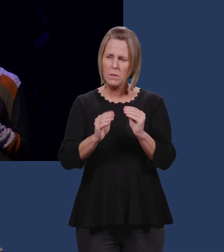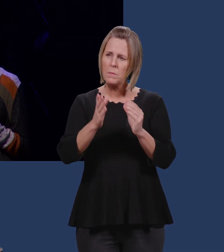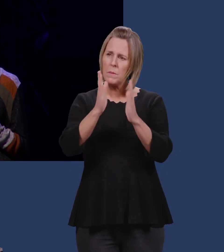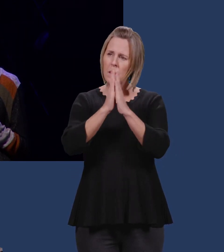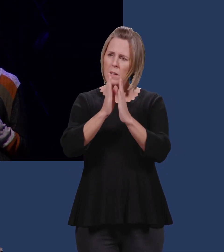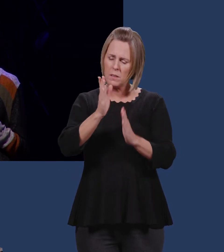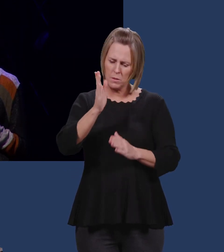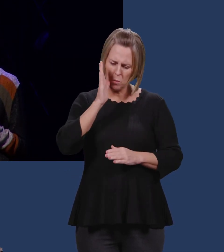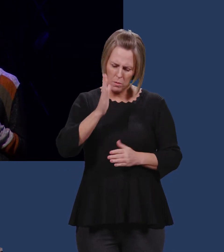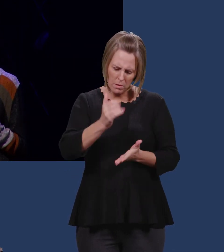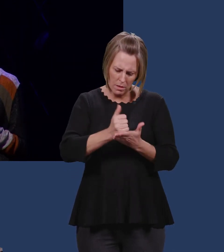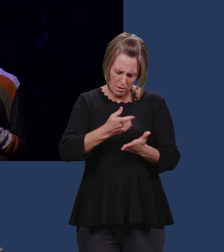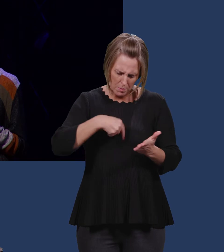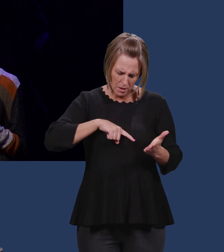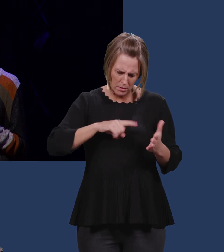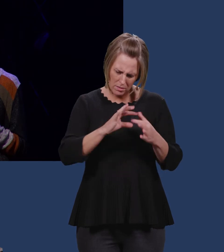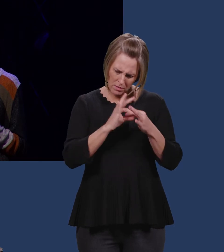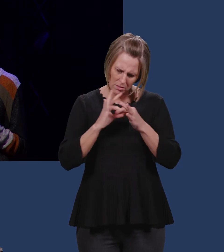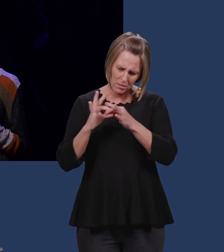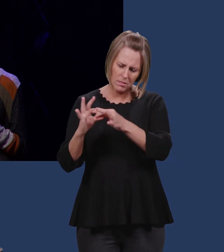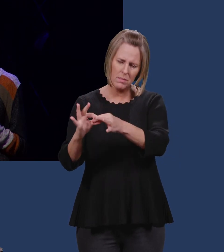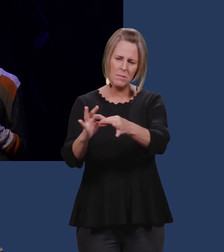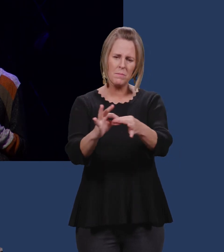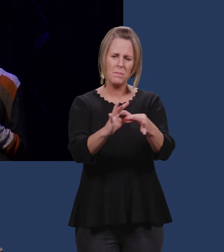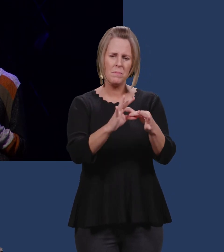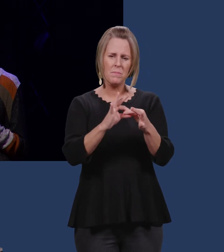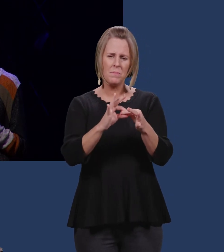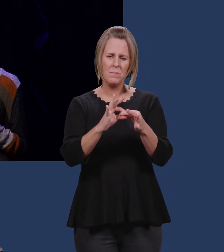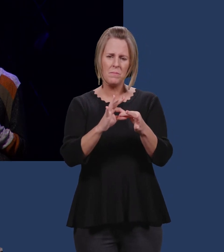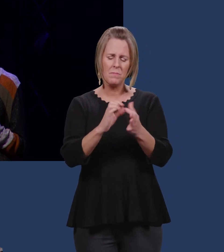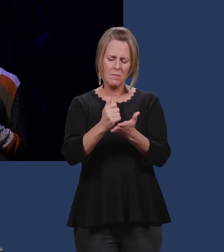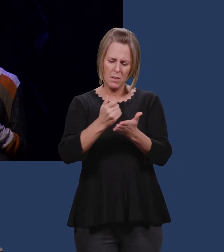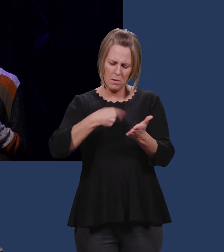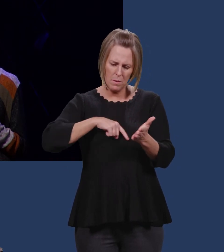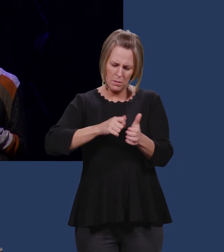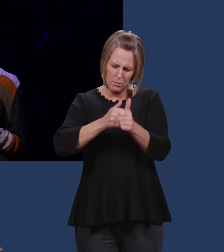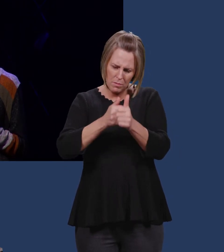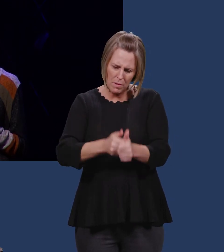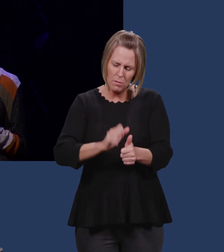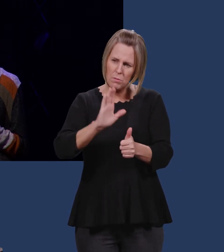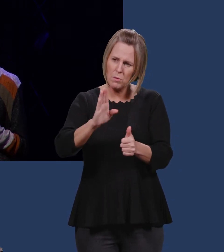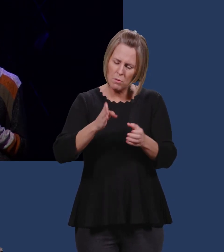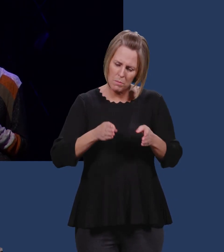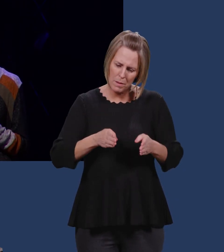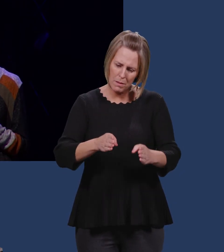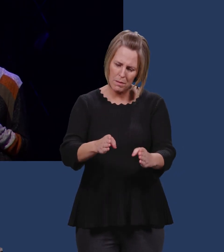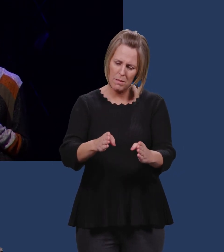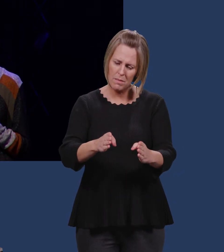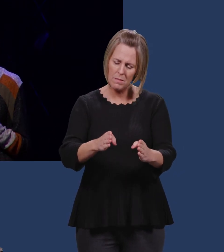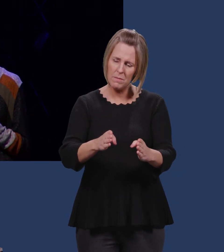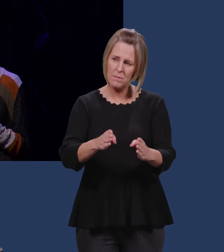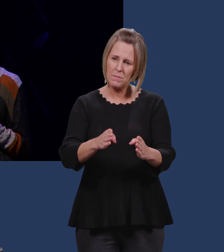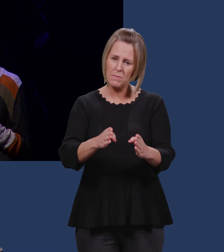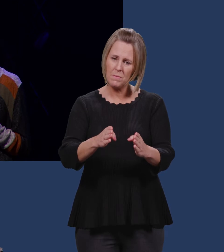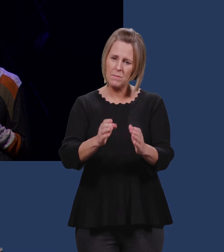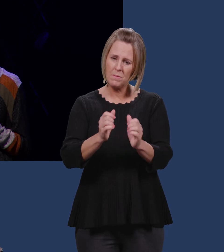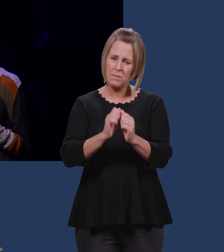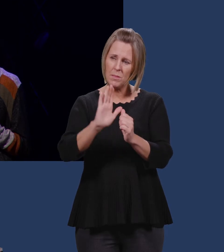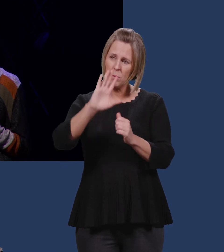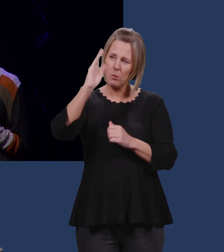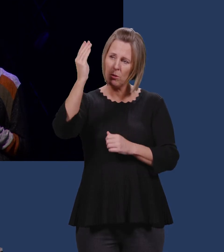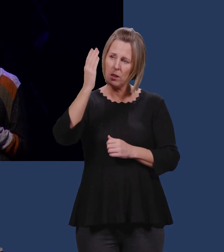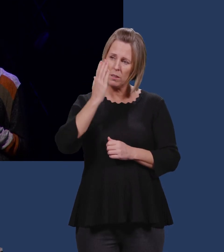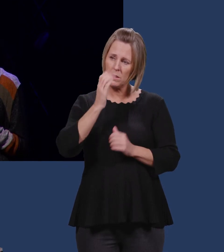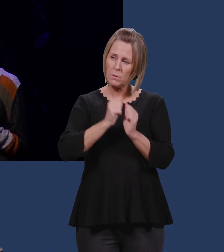Father, that you help us walk the path you have lined out for us. In your grace, in your